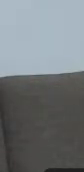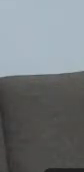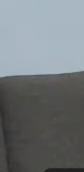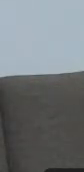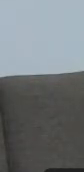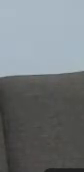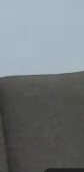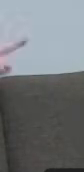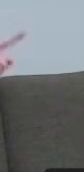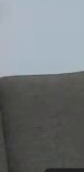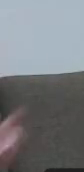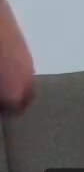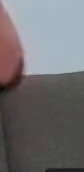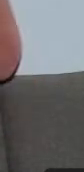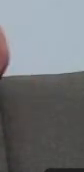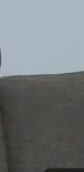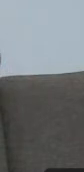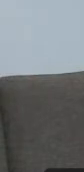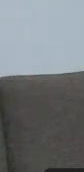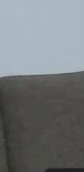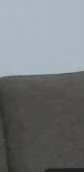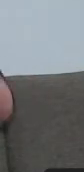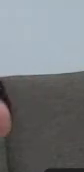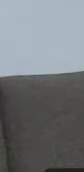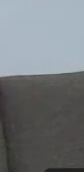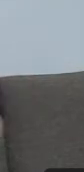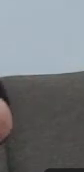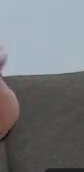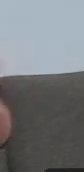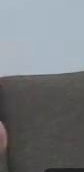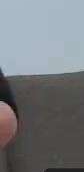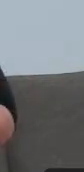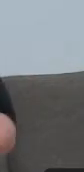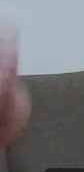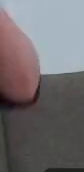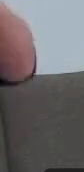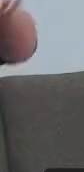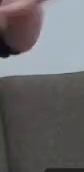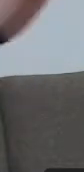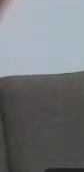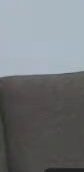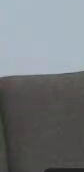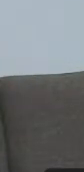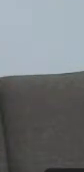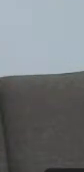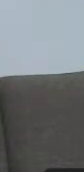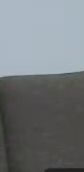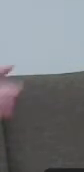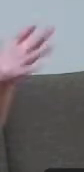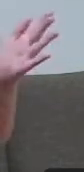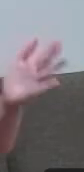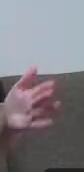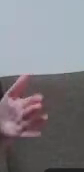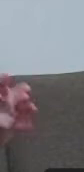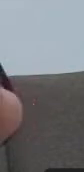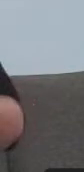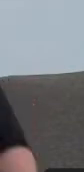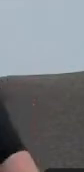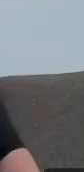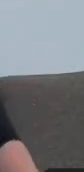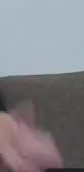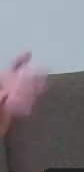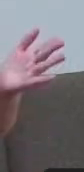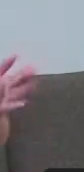created for praise. Amen. We are created for noise. I'm not meant to be quiet. I'm meant